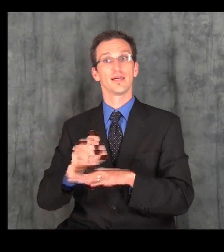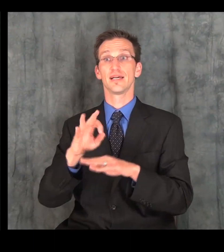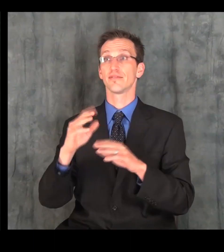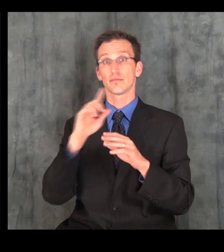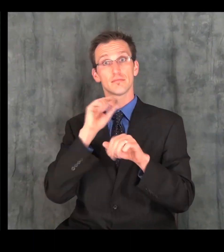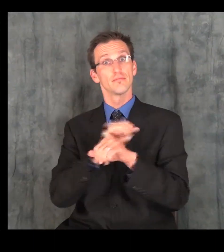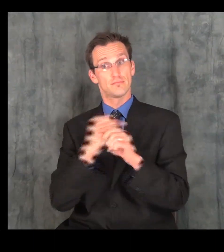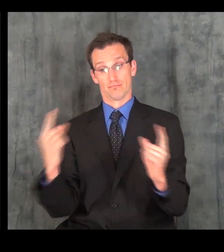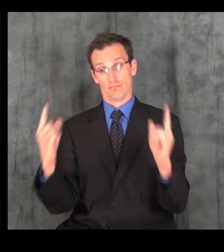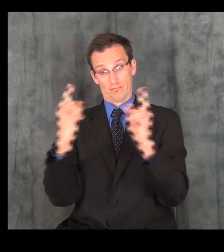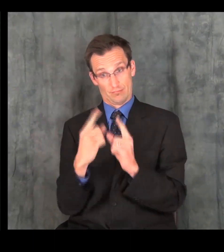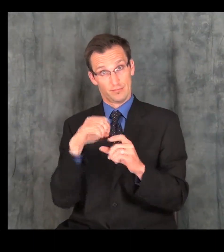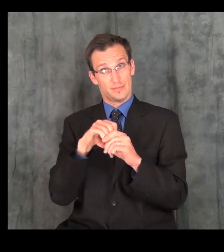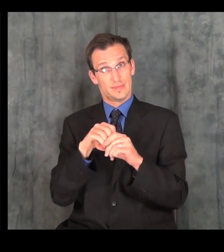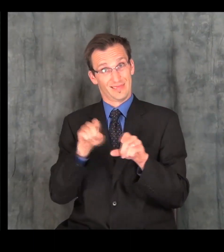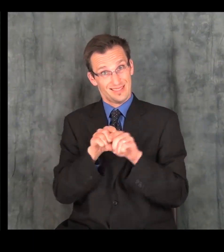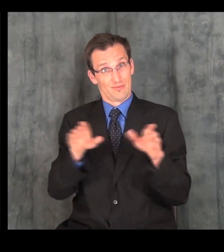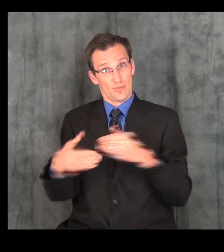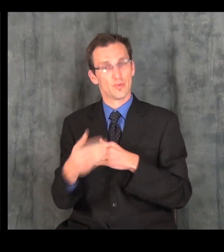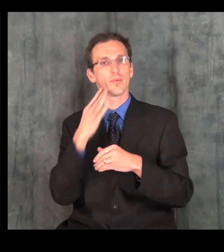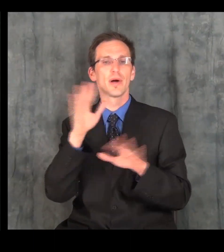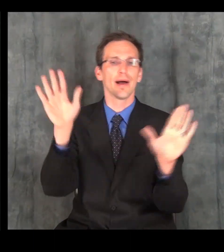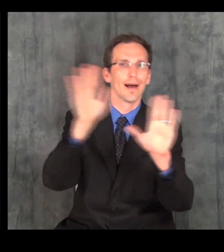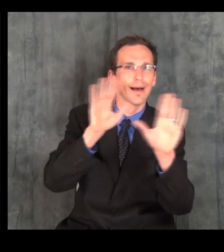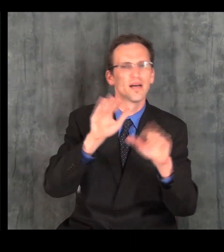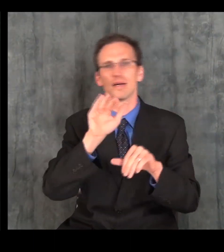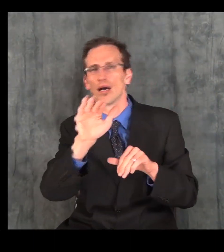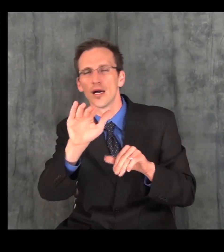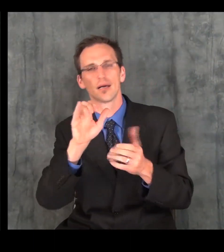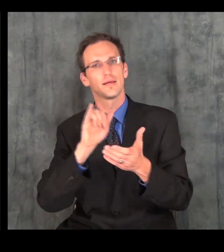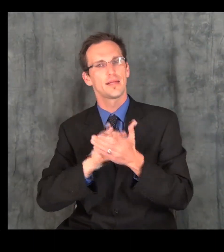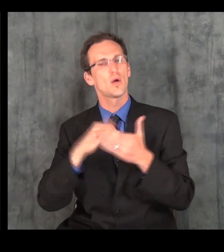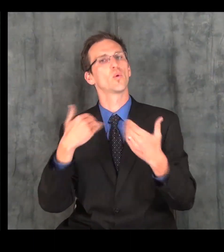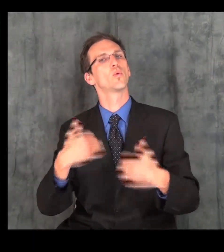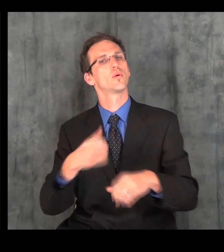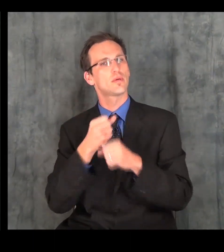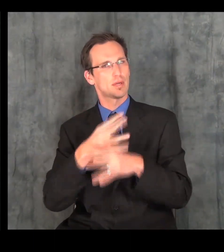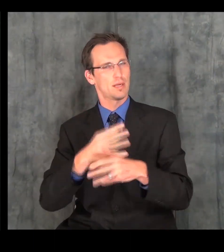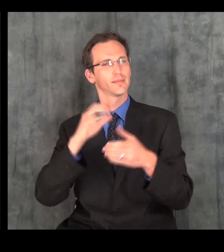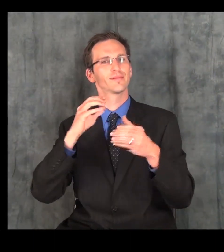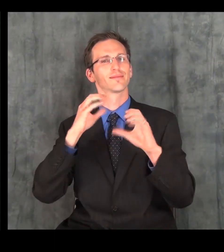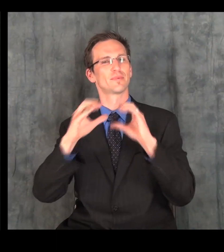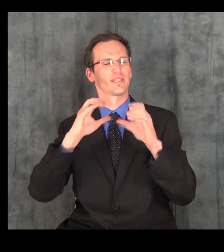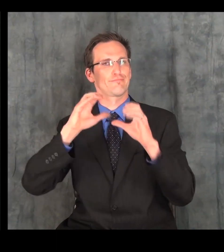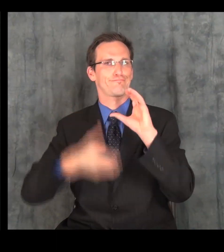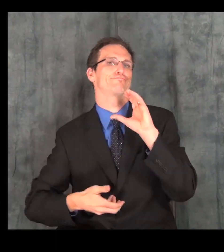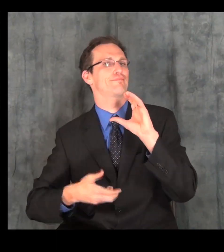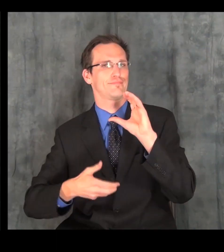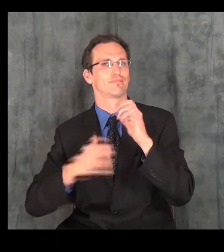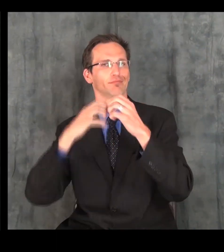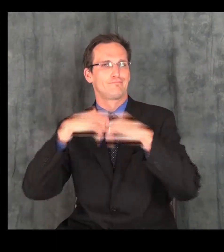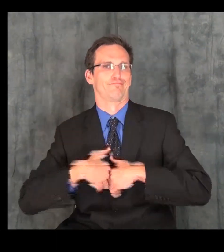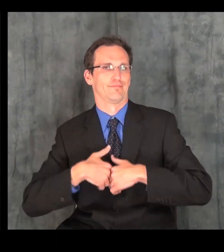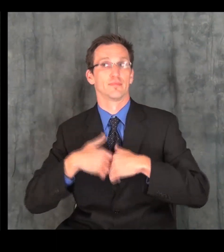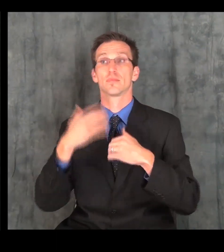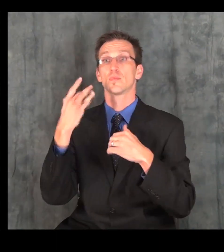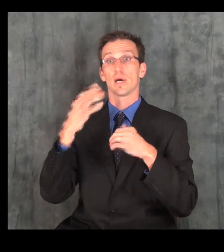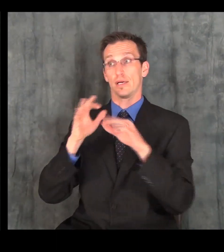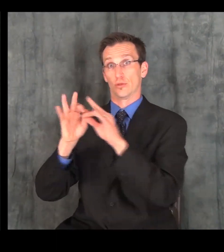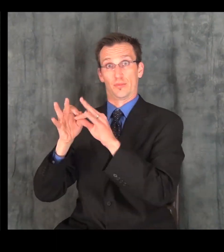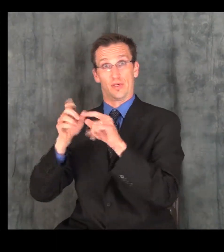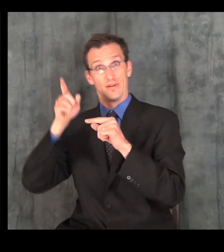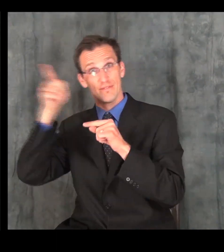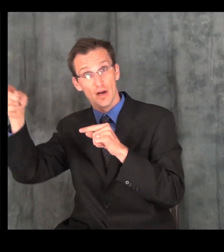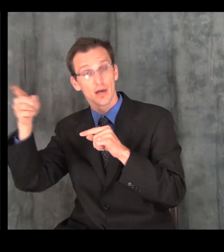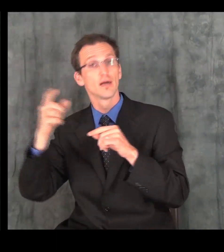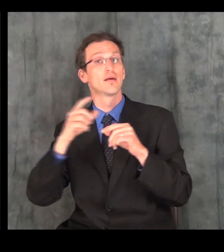would have done. And that was a very obvious communication breakdown that happened because of the distance of where she was and where he